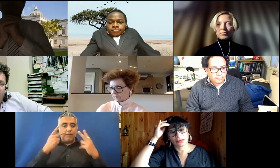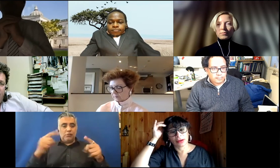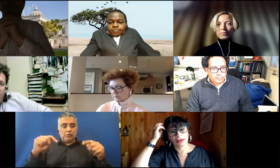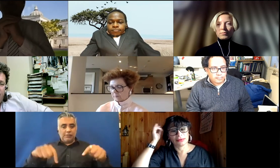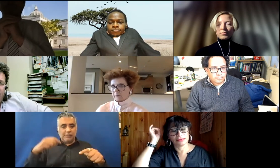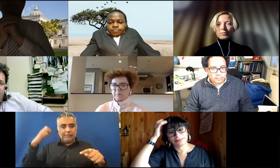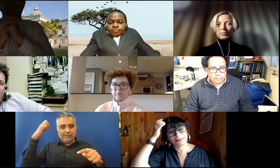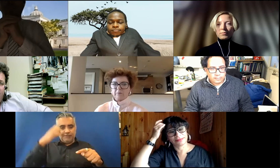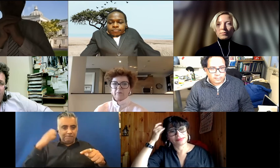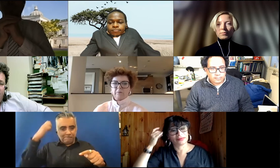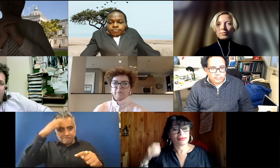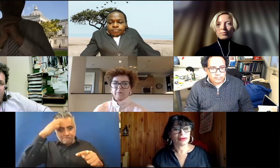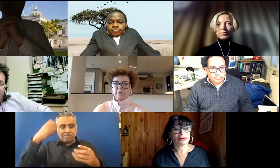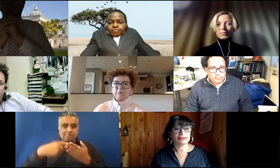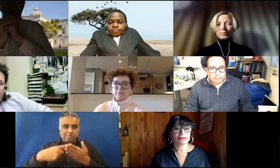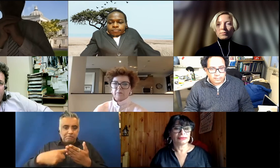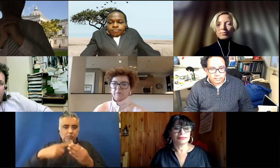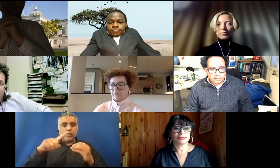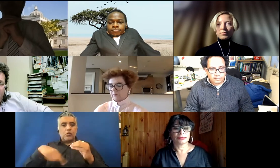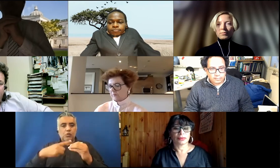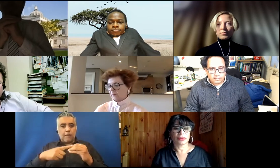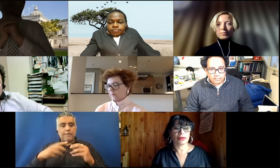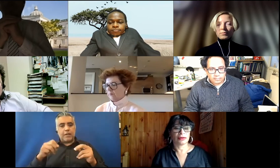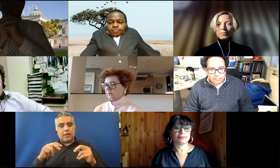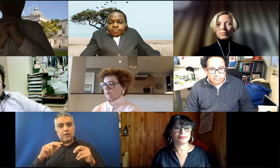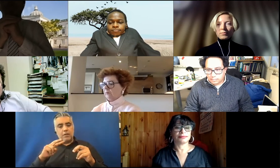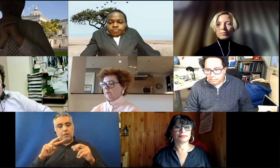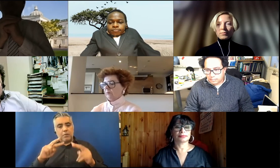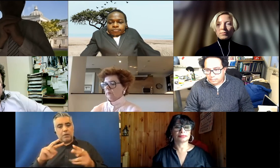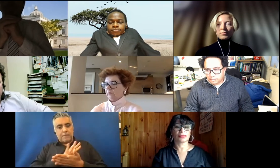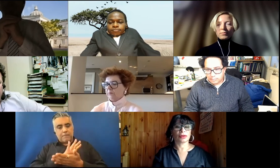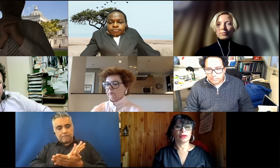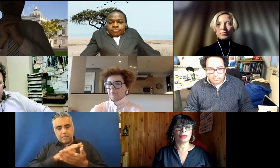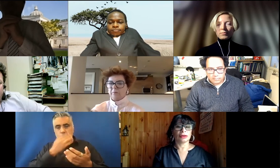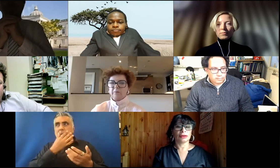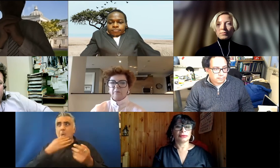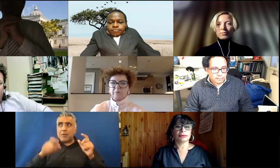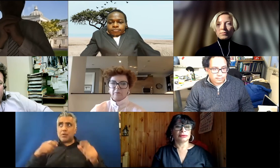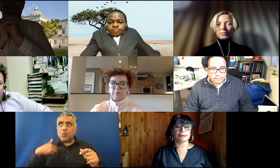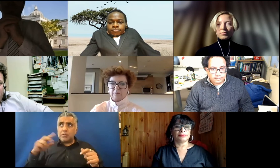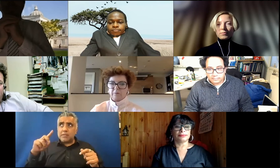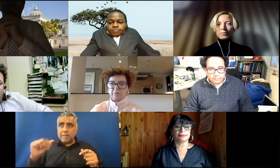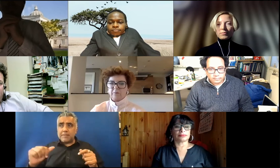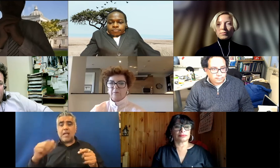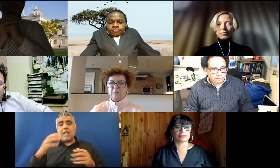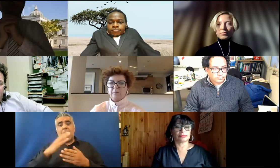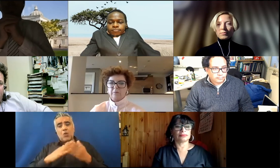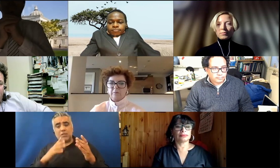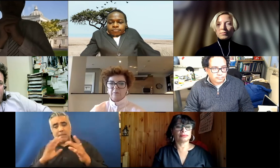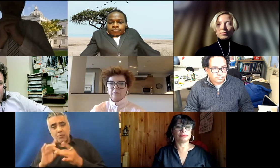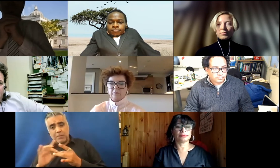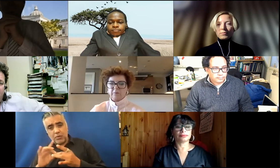Europe with the discussion of the white paper, where persons with disabilities are not mentioned, for